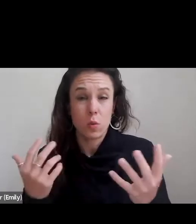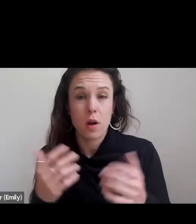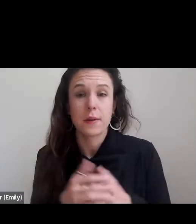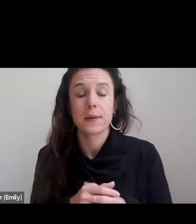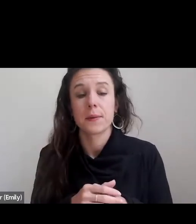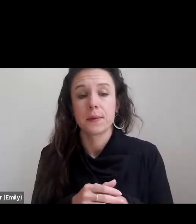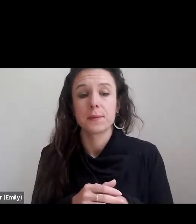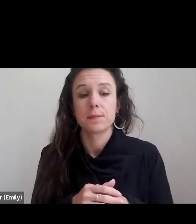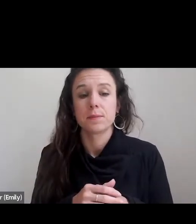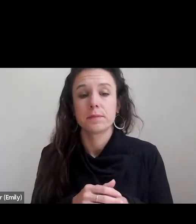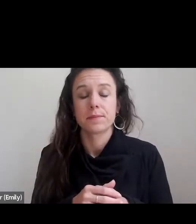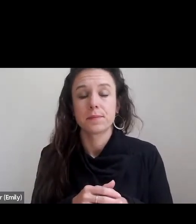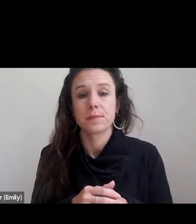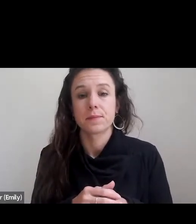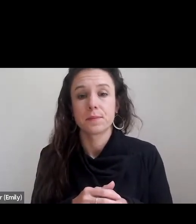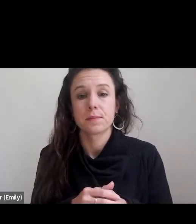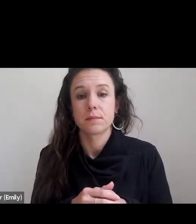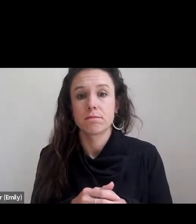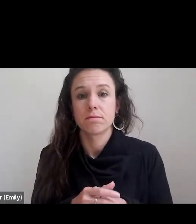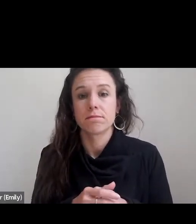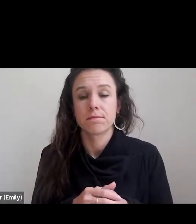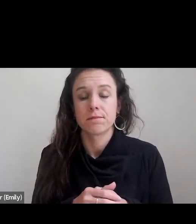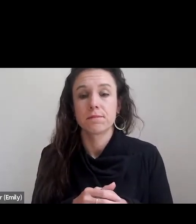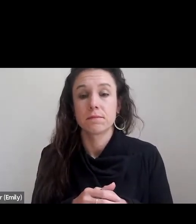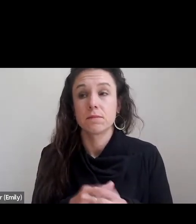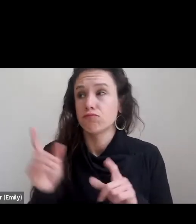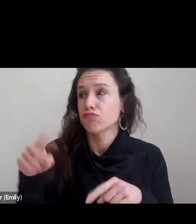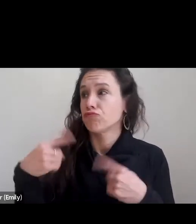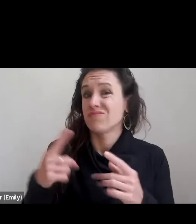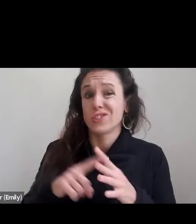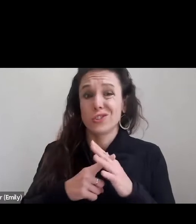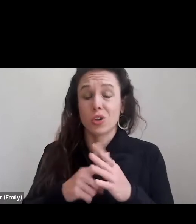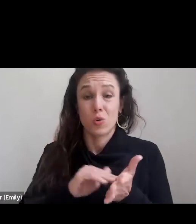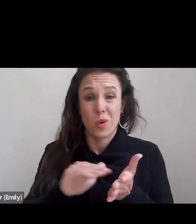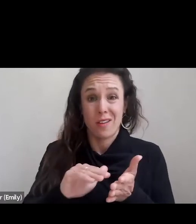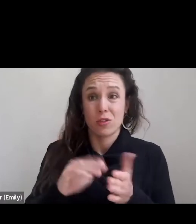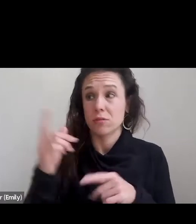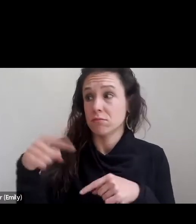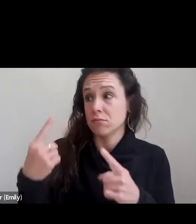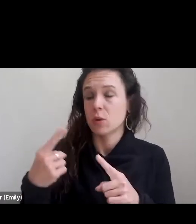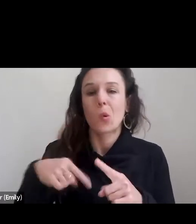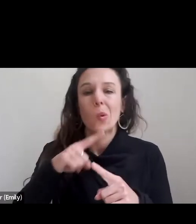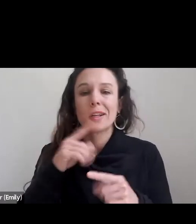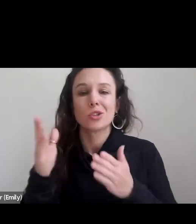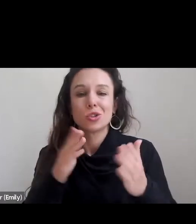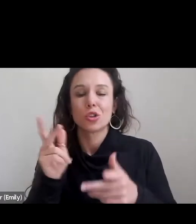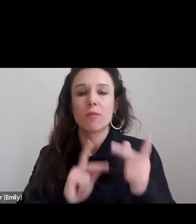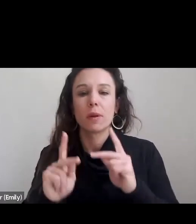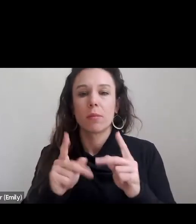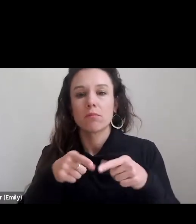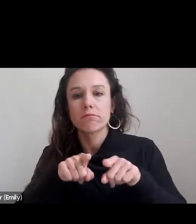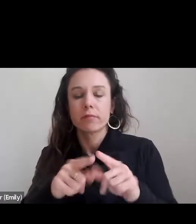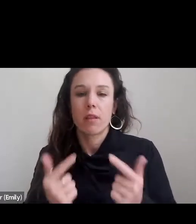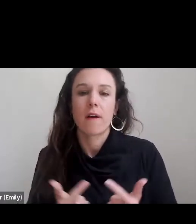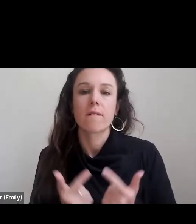have since we started the waivers, we have more or less served people over a lifespan.